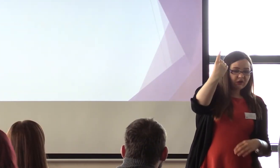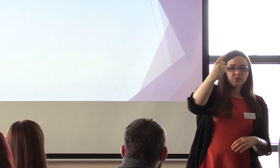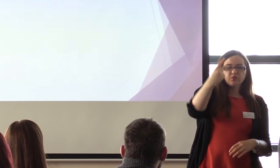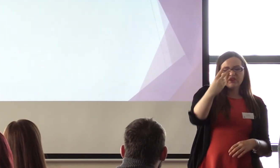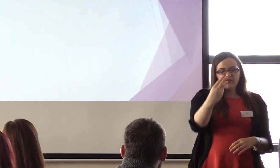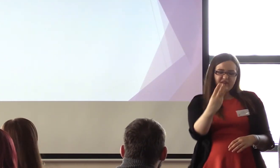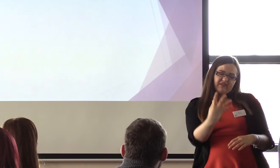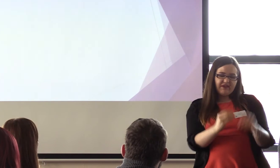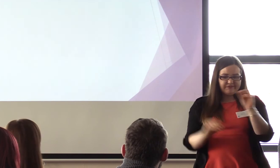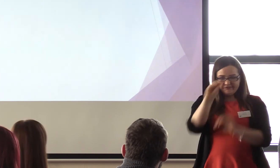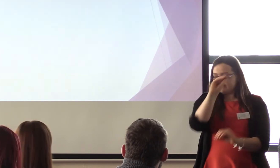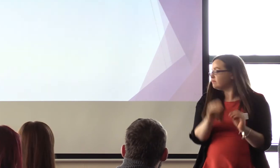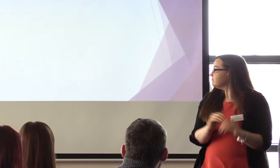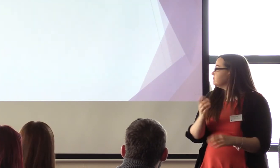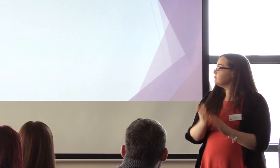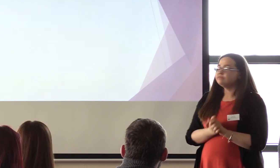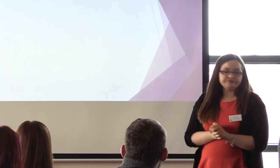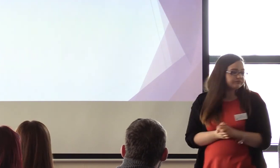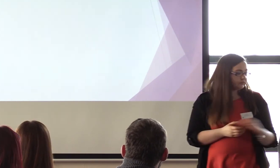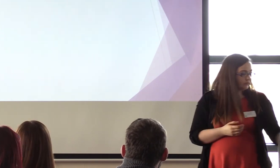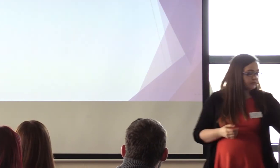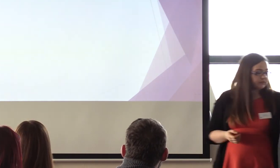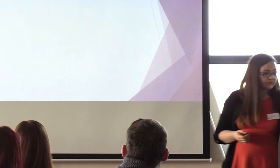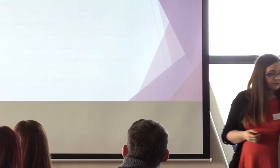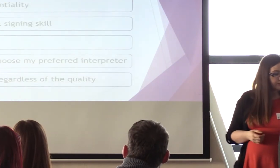in numerical order which they felt was most important.